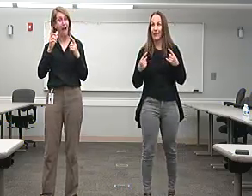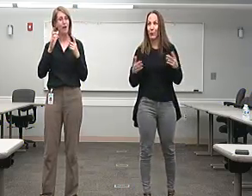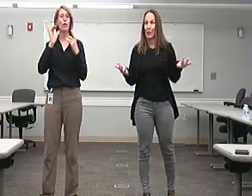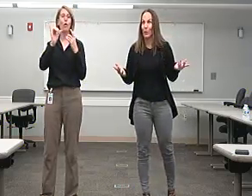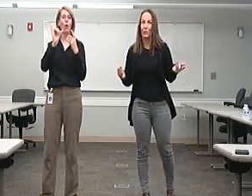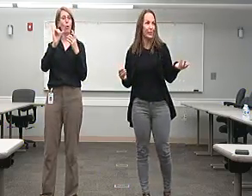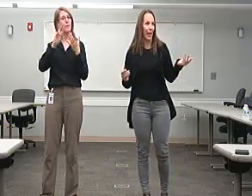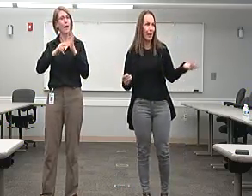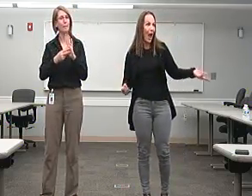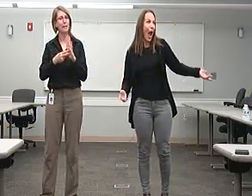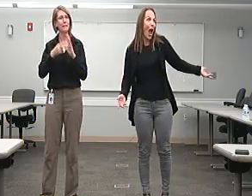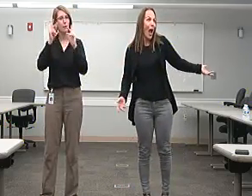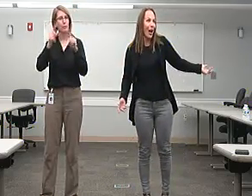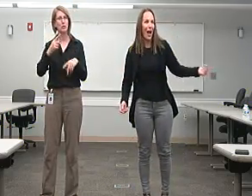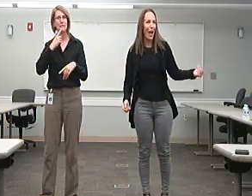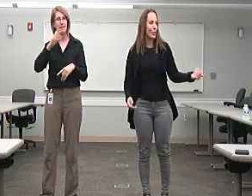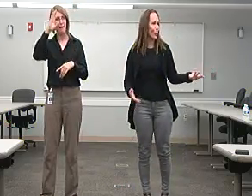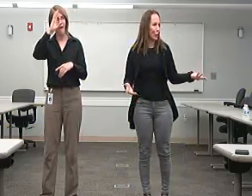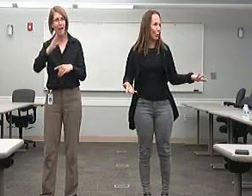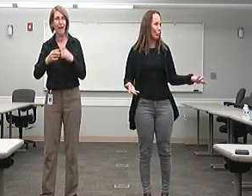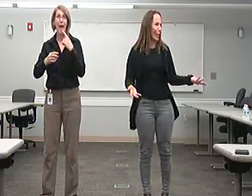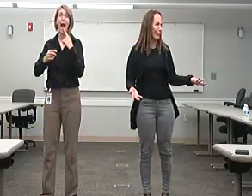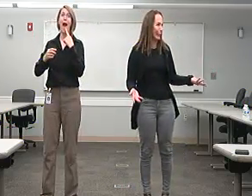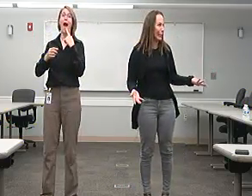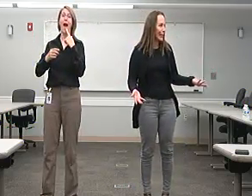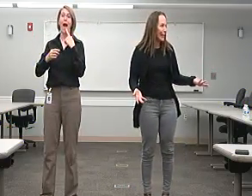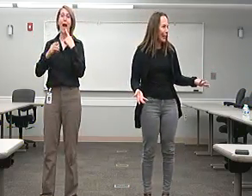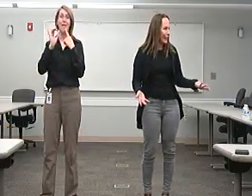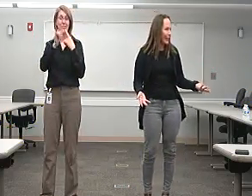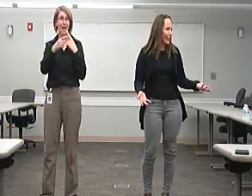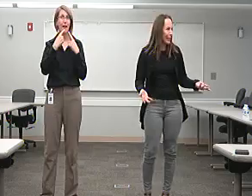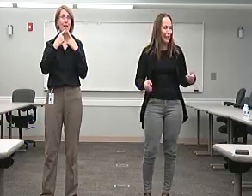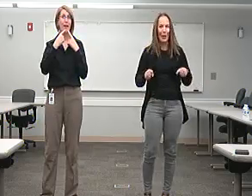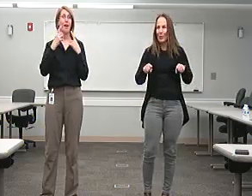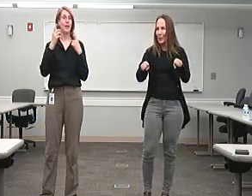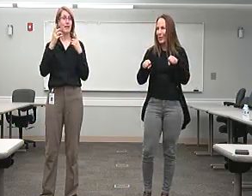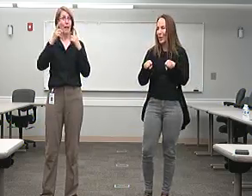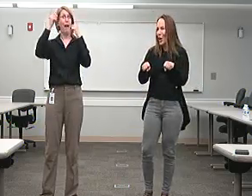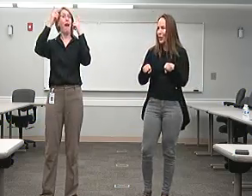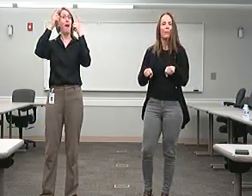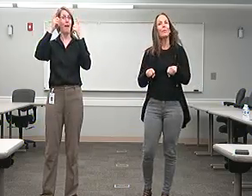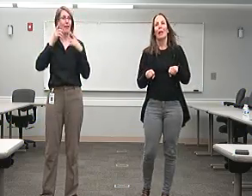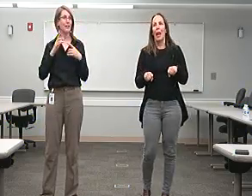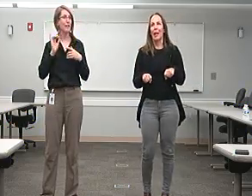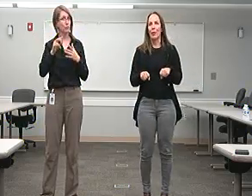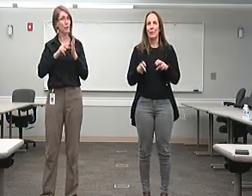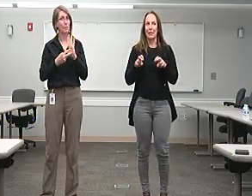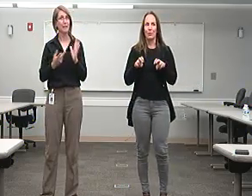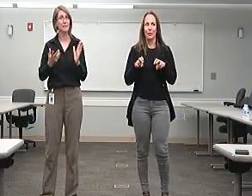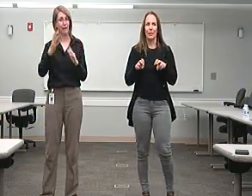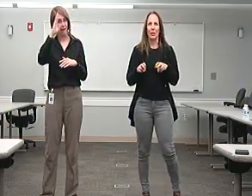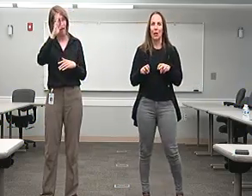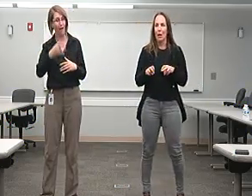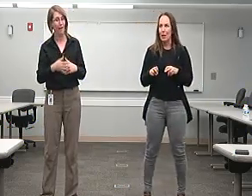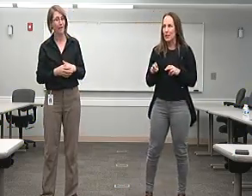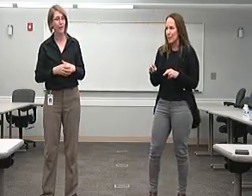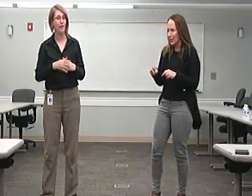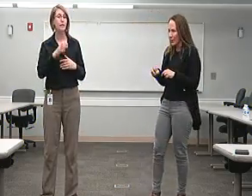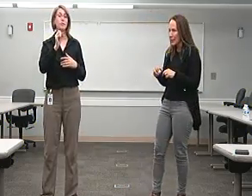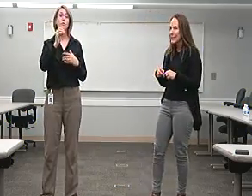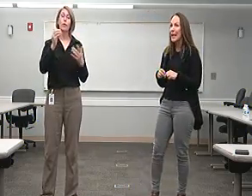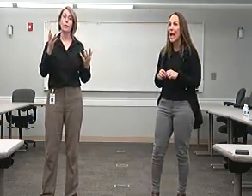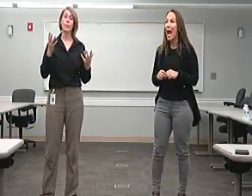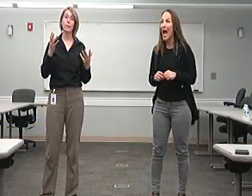say hi to a cute baby in the cart. And I would sit with Leah in the car and say, Leah, say